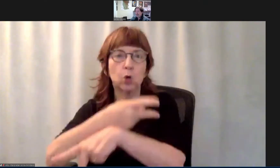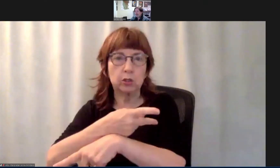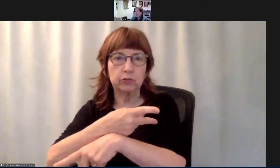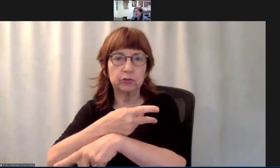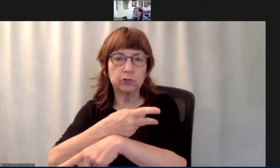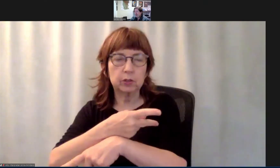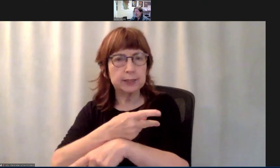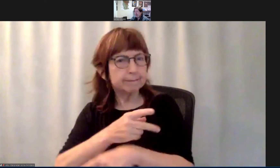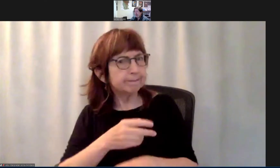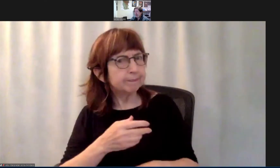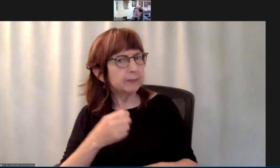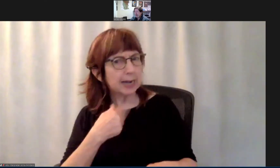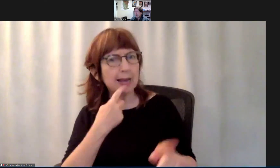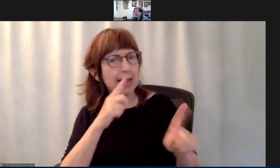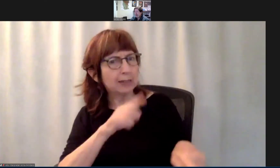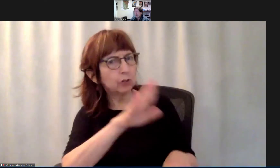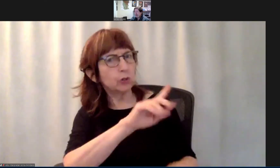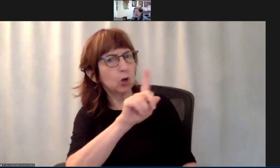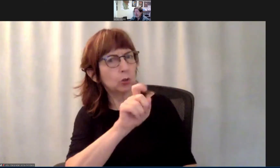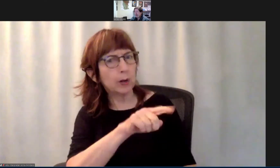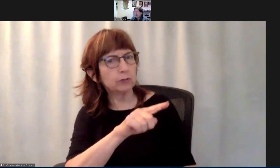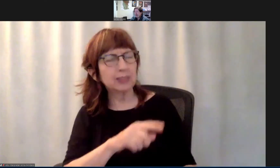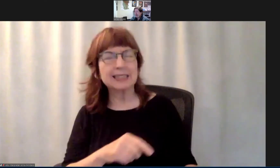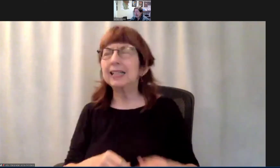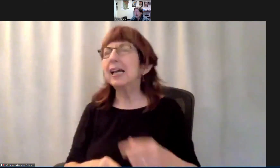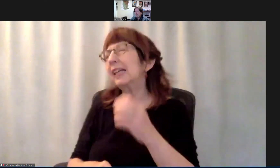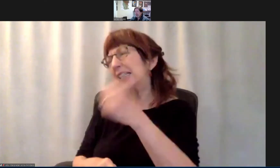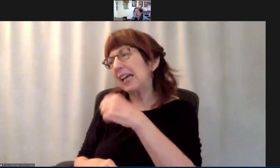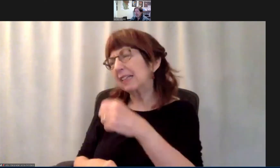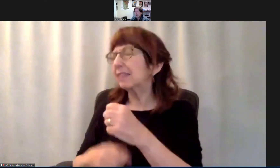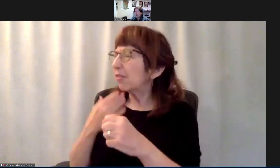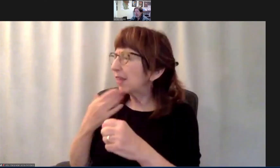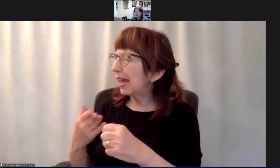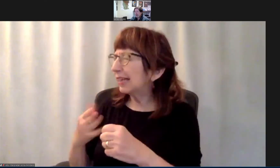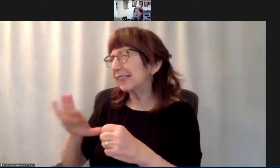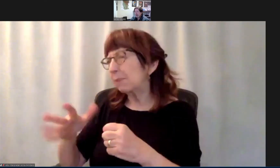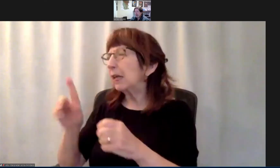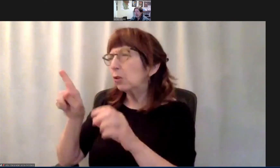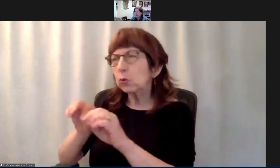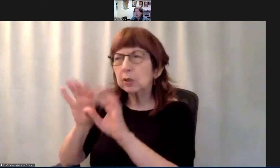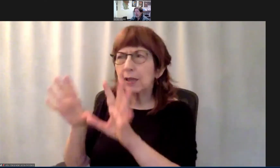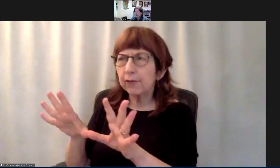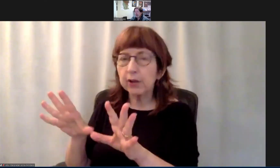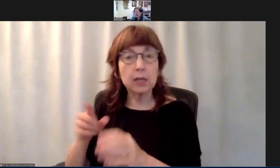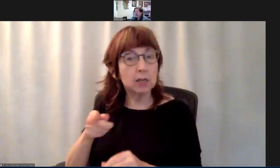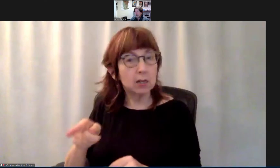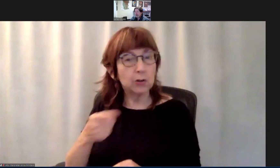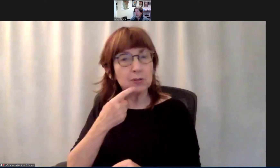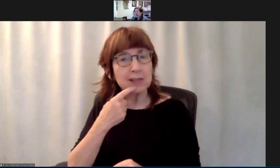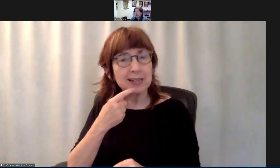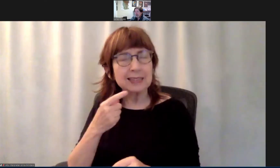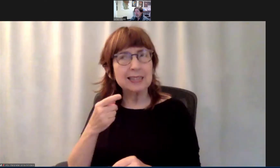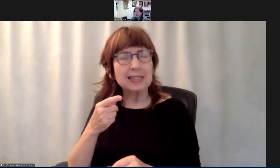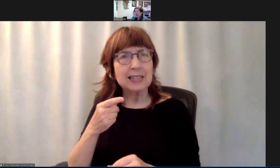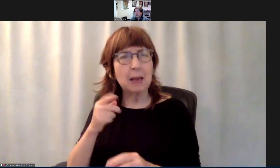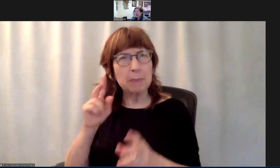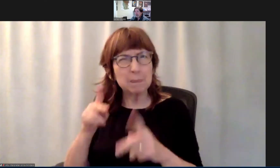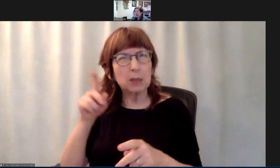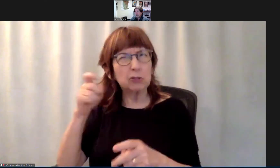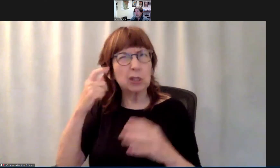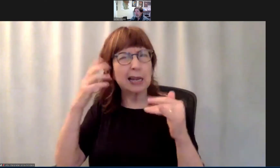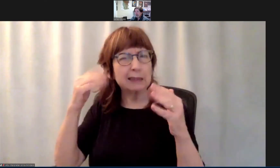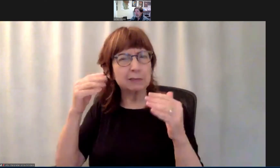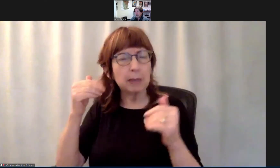Does that answer your question? For the most part, thanks. I guess just to clarify, so then is it should people expect